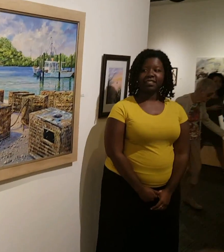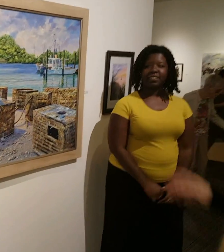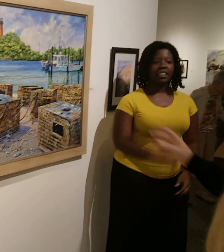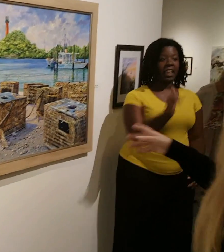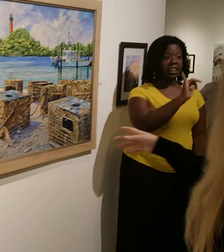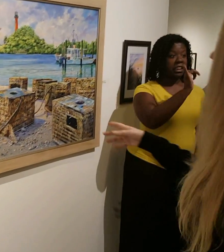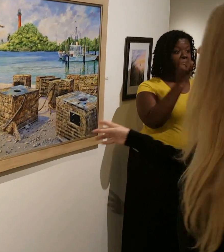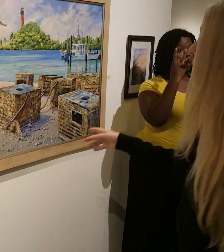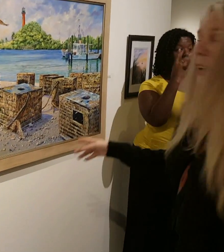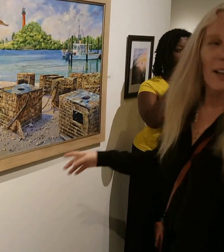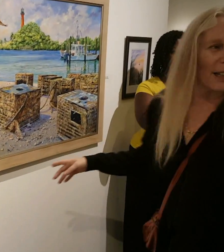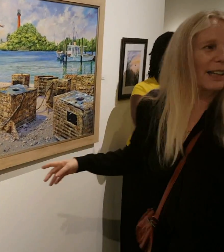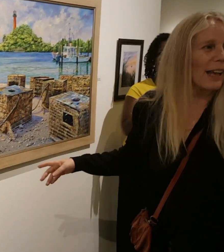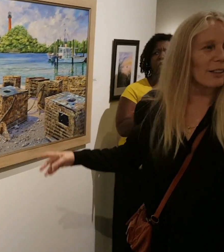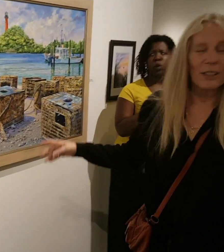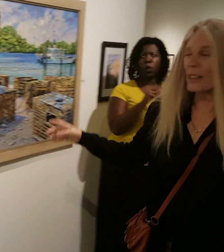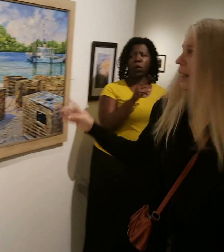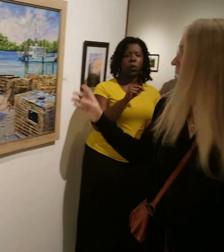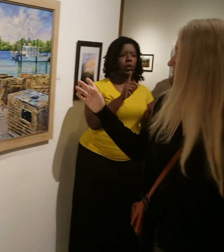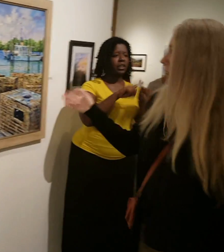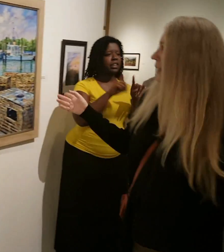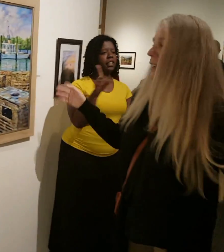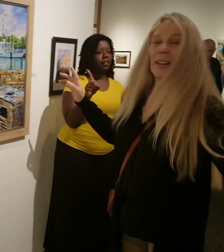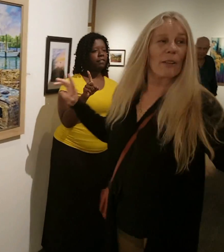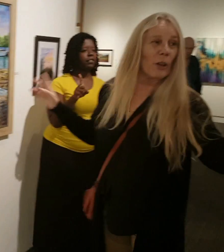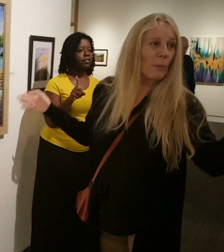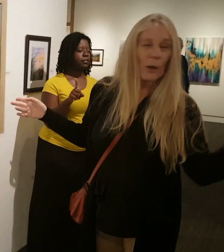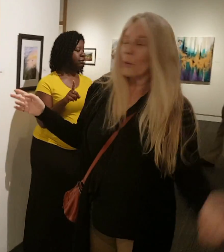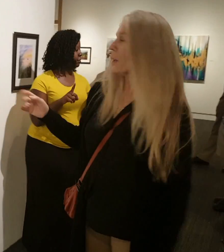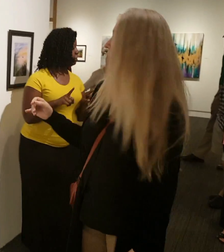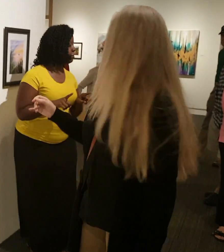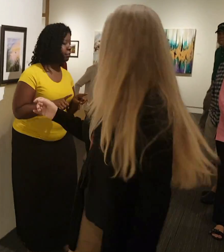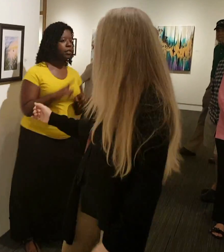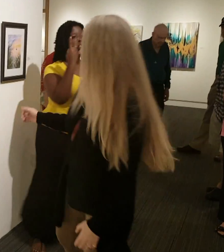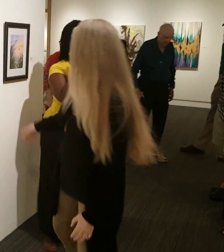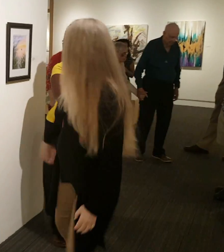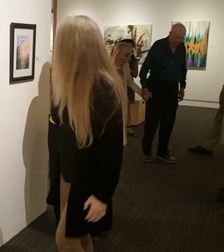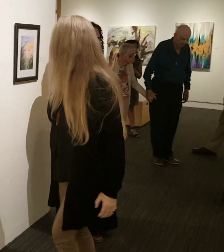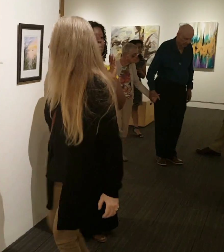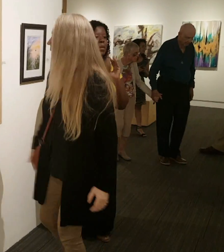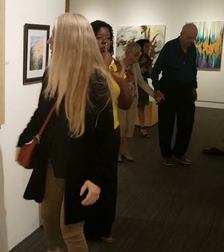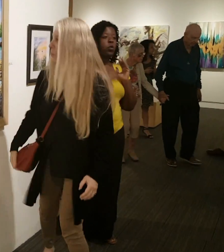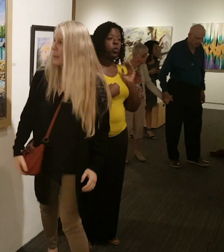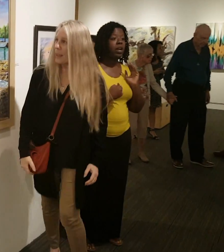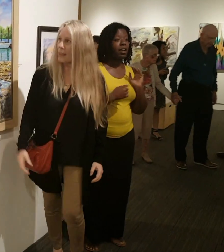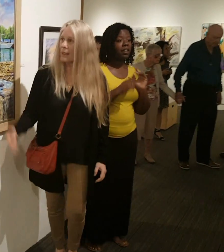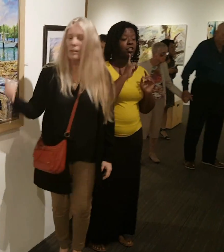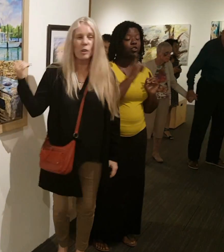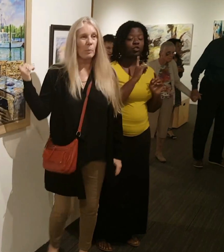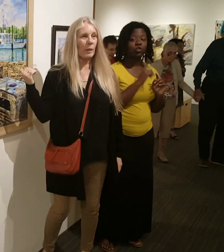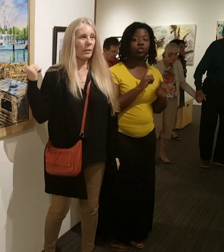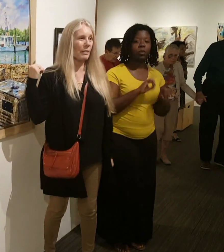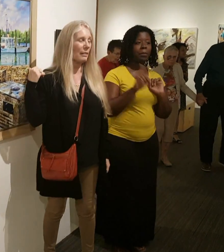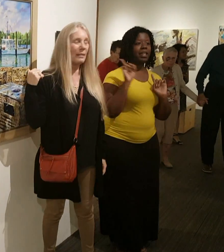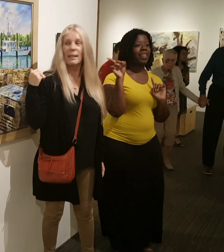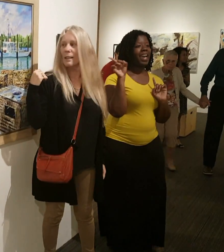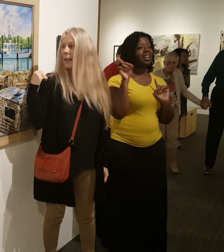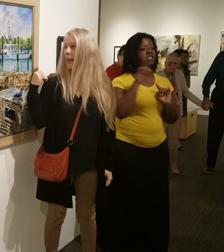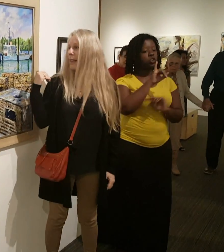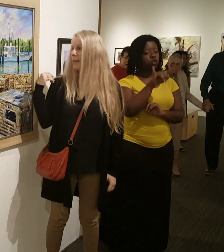lighthouse? No, this is a different lighthouse. Oddly enough, they're both red, but let me get out of the way. This one is a